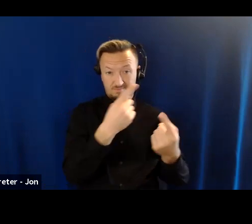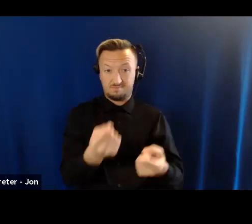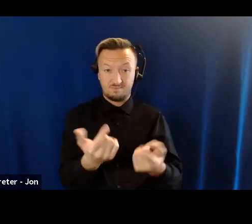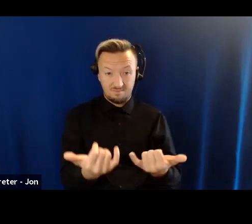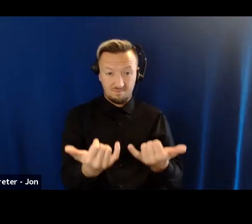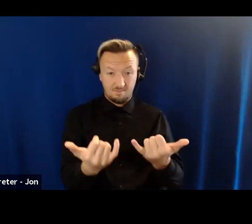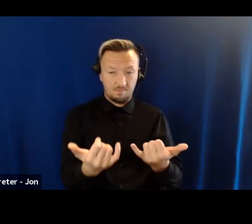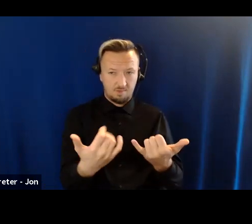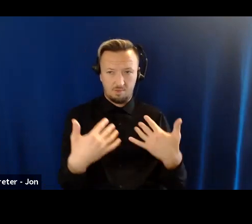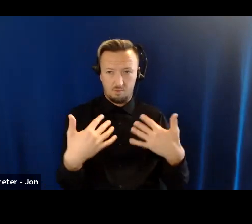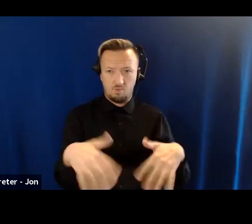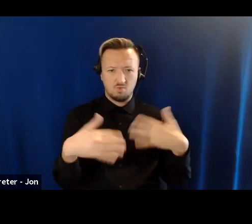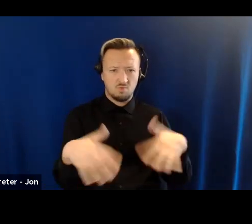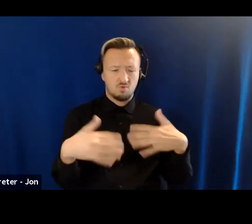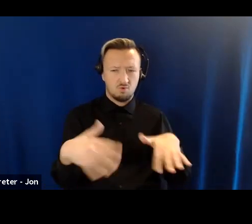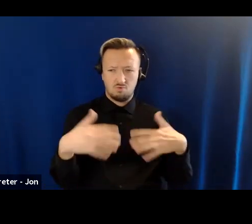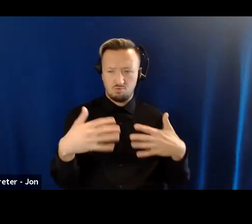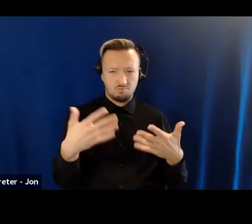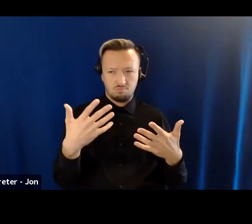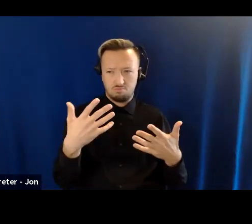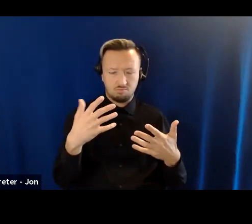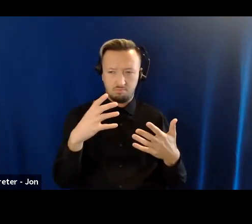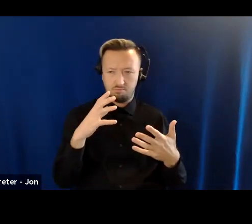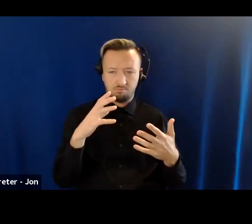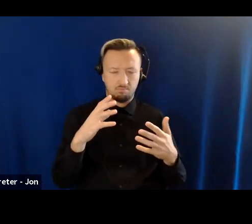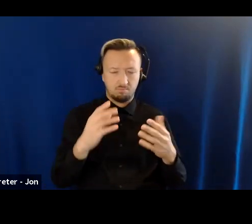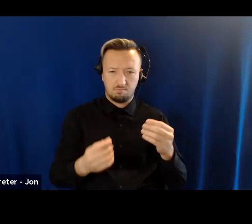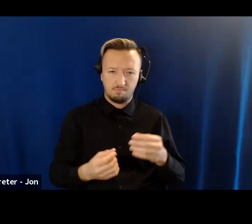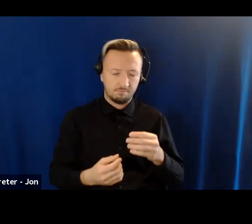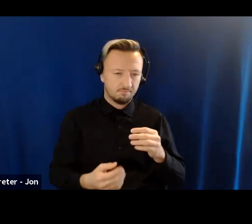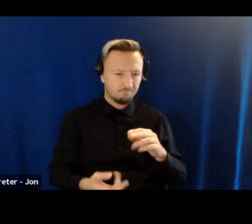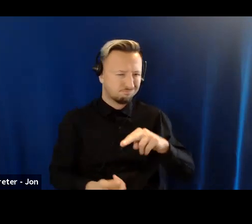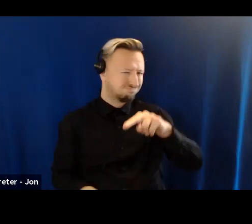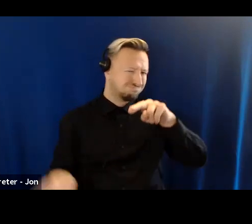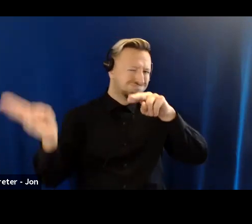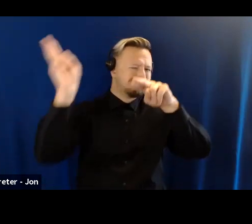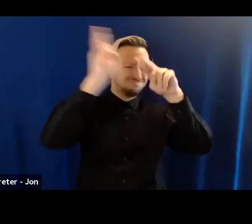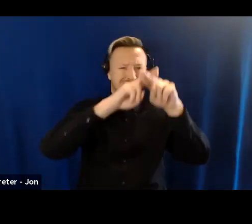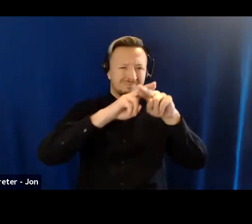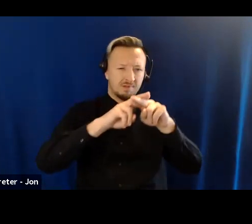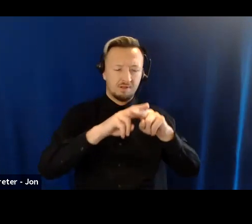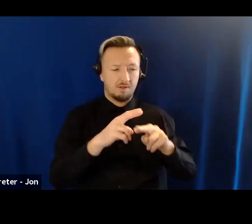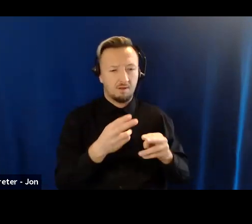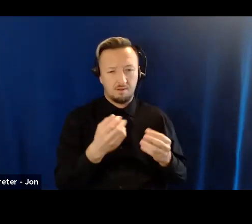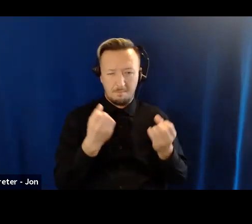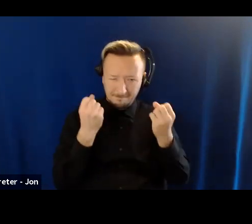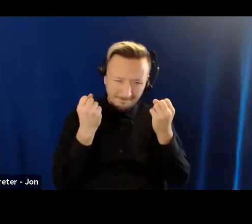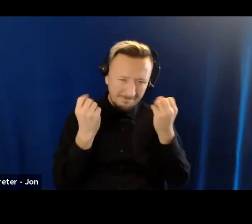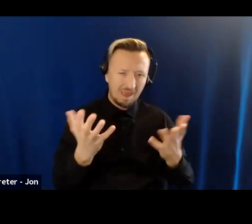unbelievable movement of people between home,